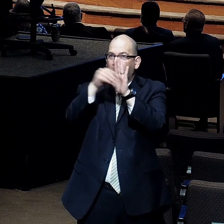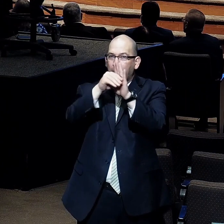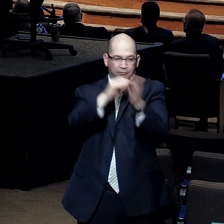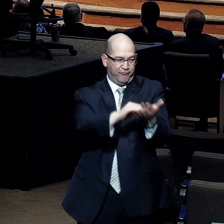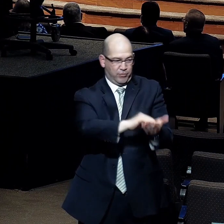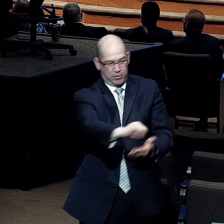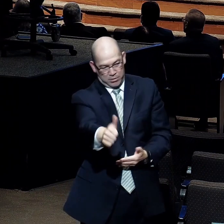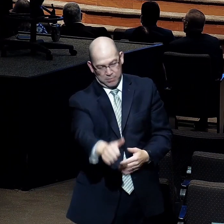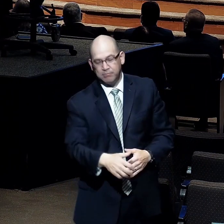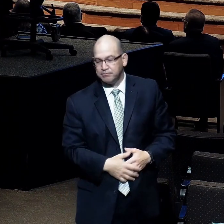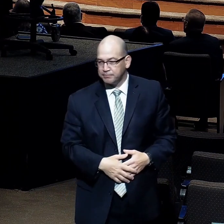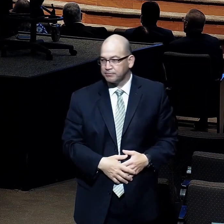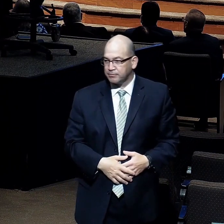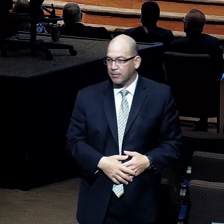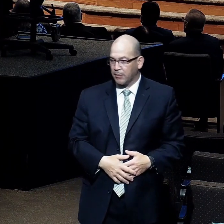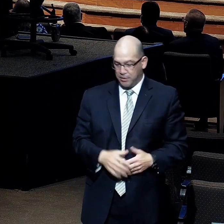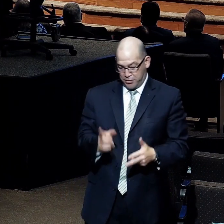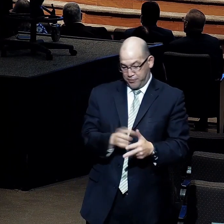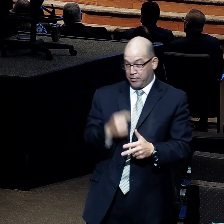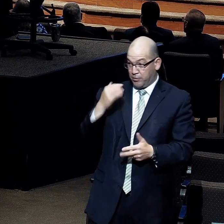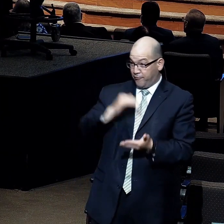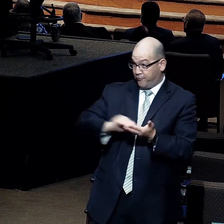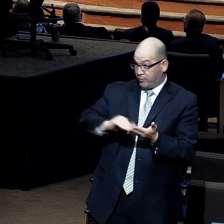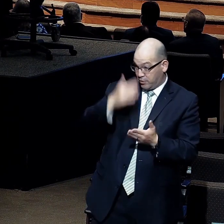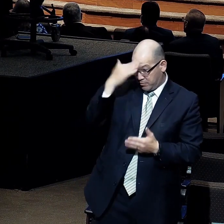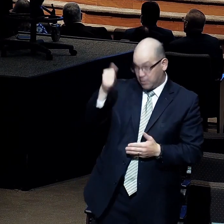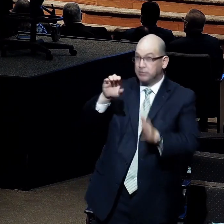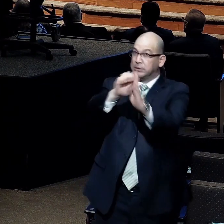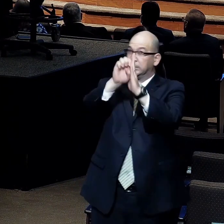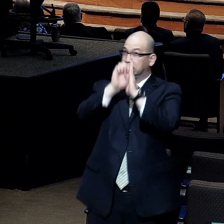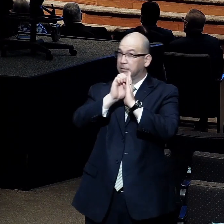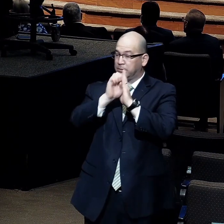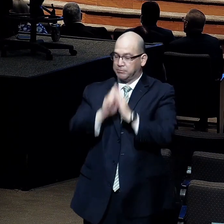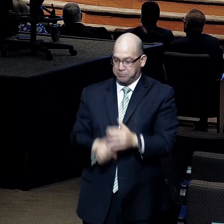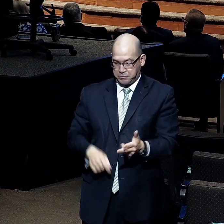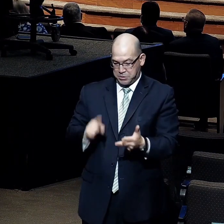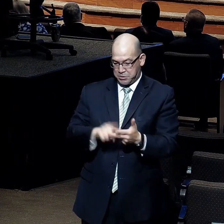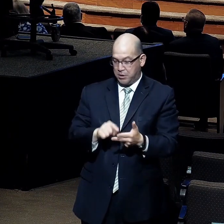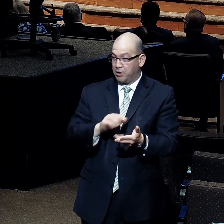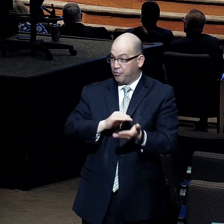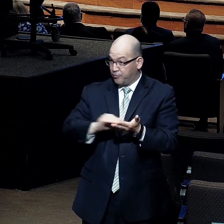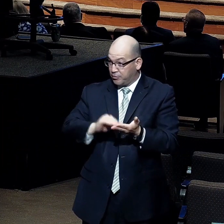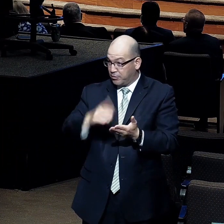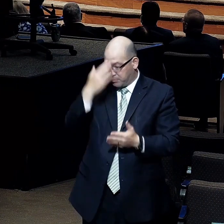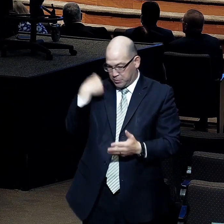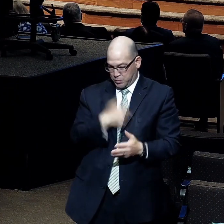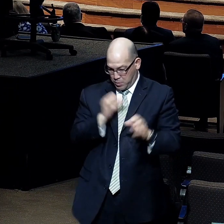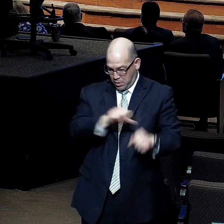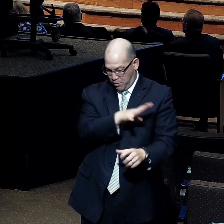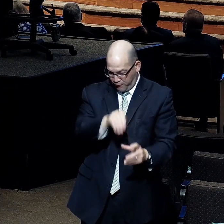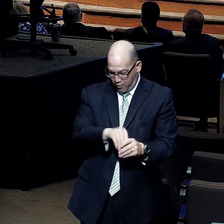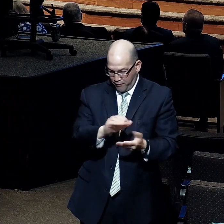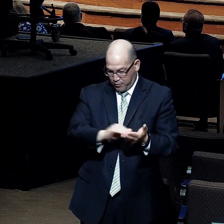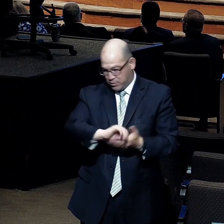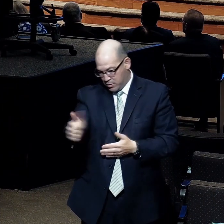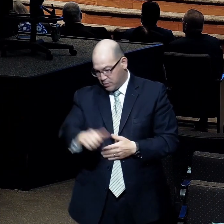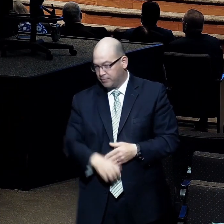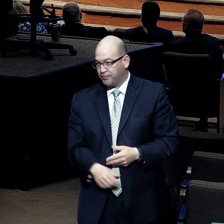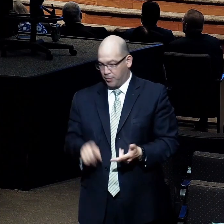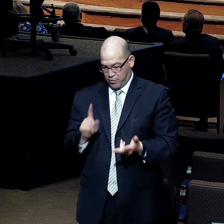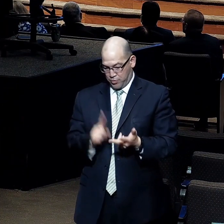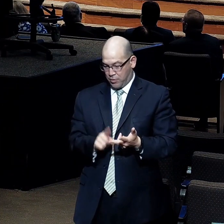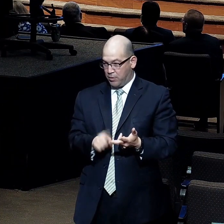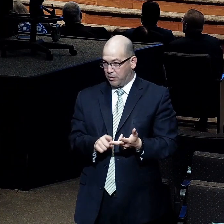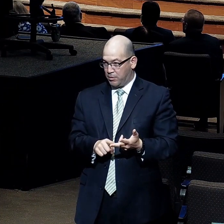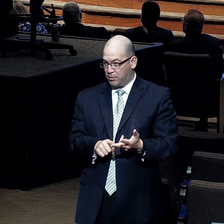only should we forgive because of our portrayal of forgiveness, our part in forgiveness, but lastly, because there is a pitfall